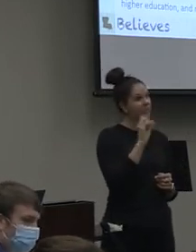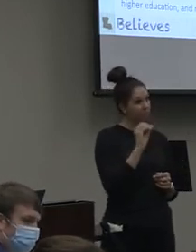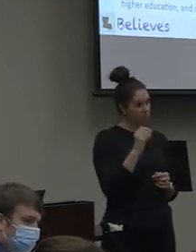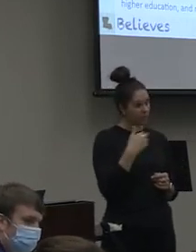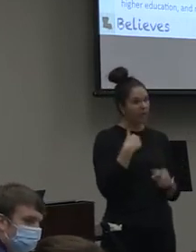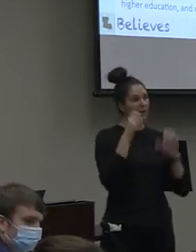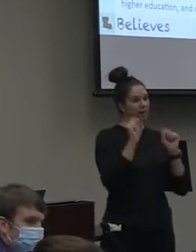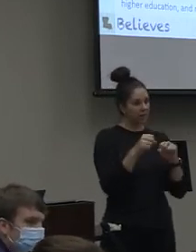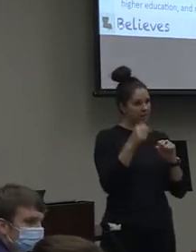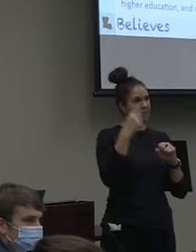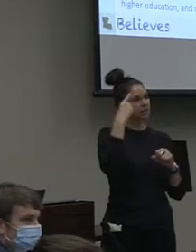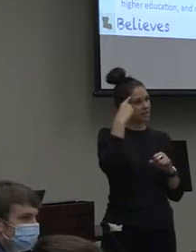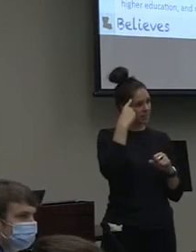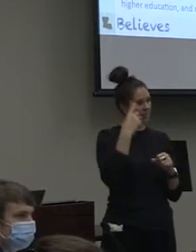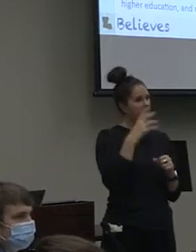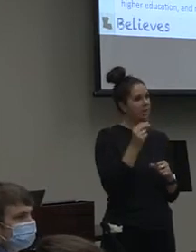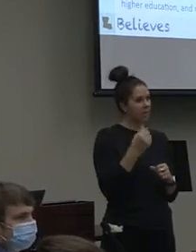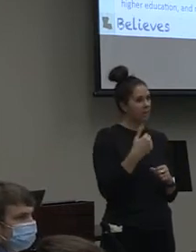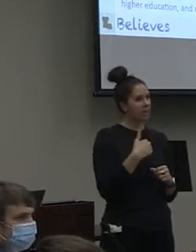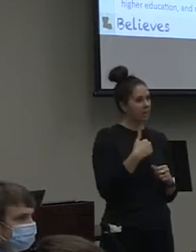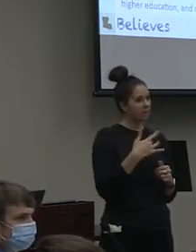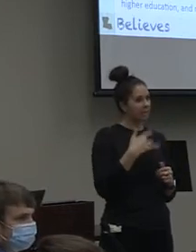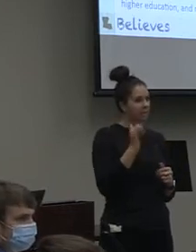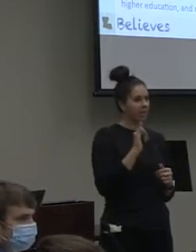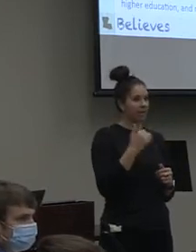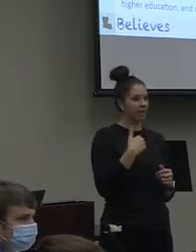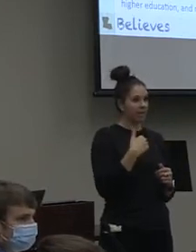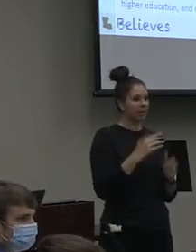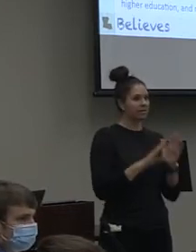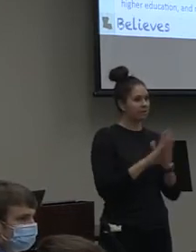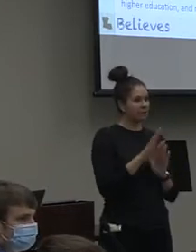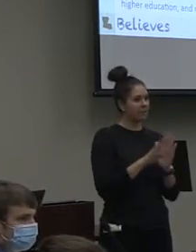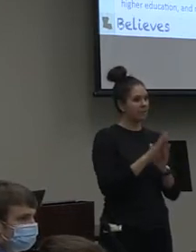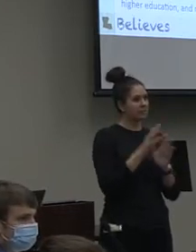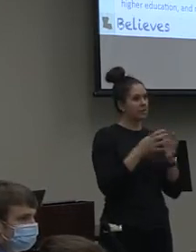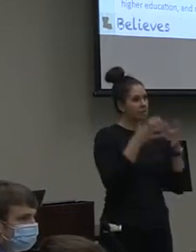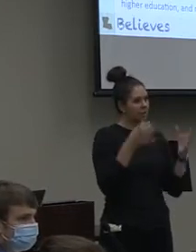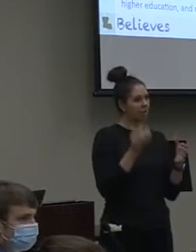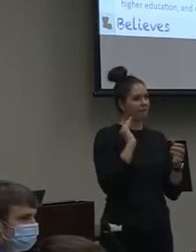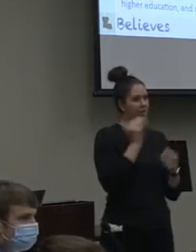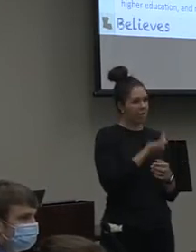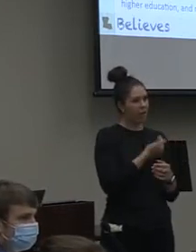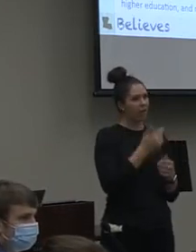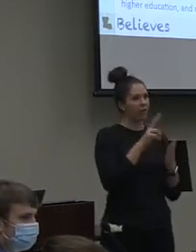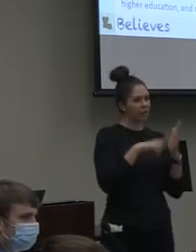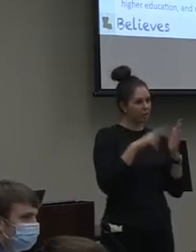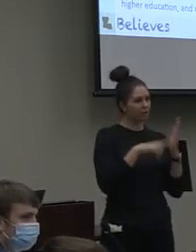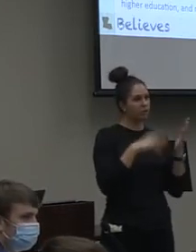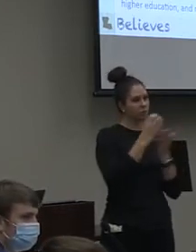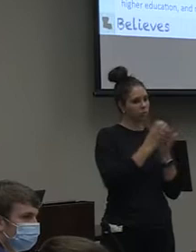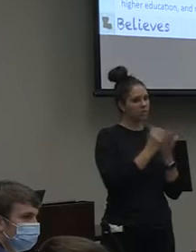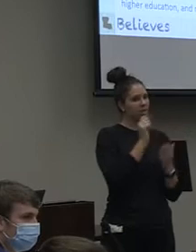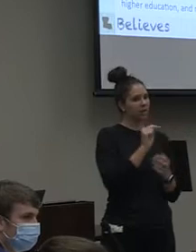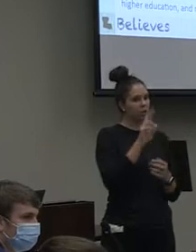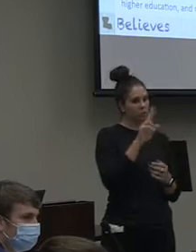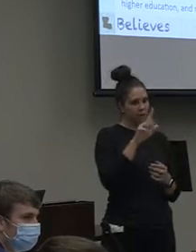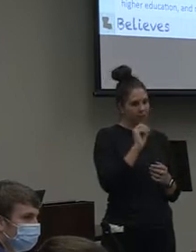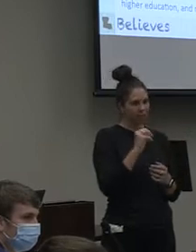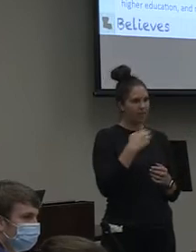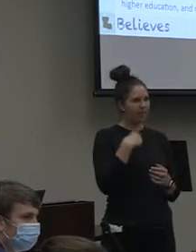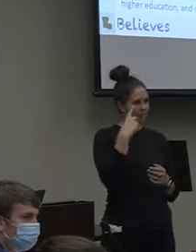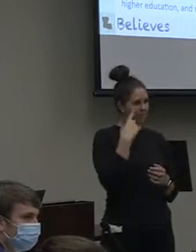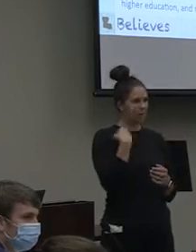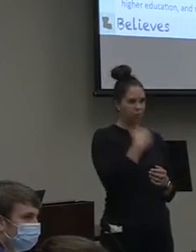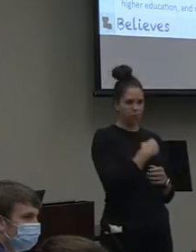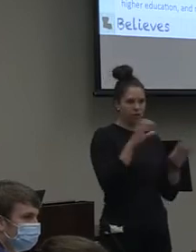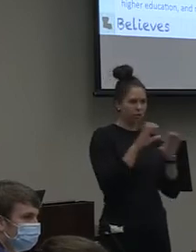mean, I can think, and I feel like I've developed a lot of our literacy courses at ULM, and we were doing, I feel like, a great job in our foundation